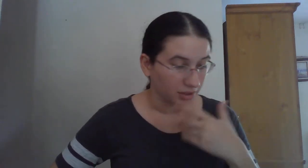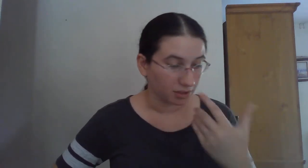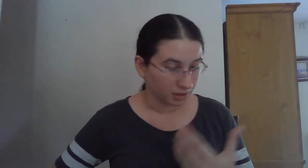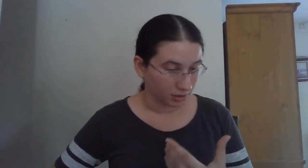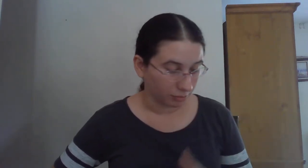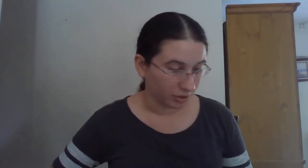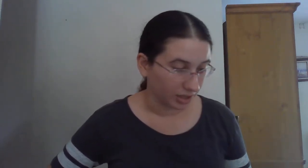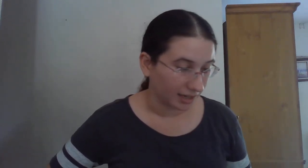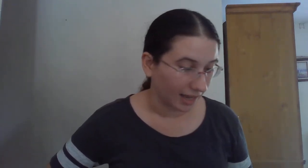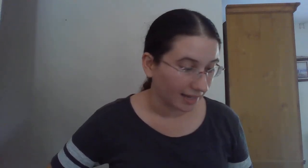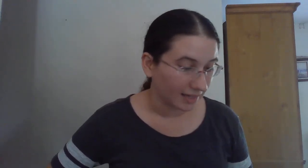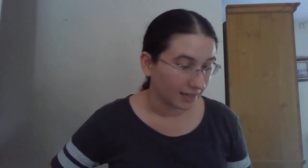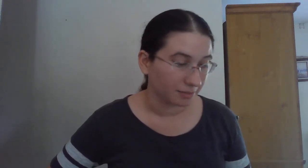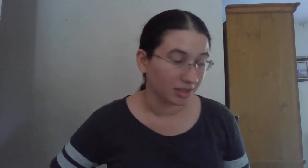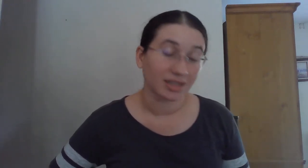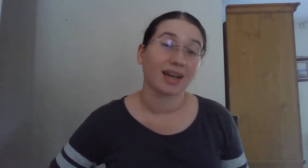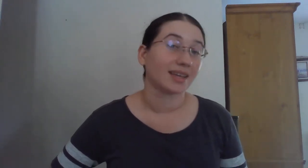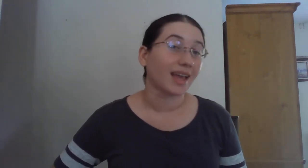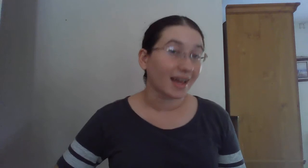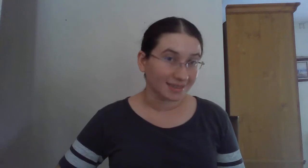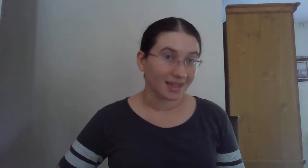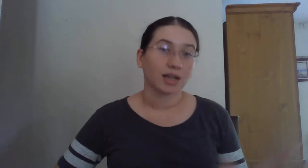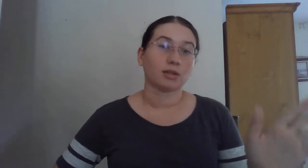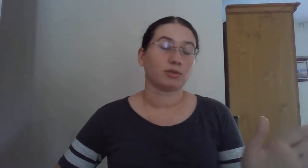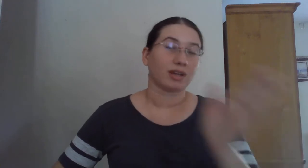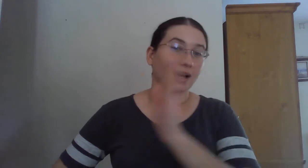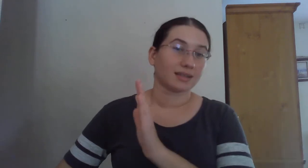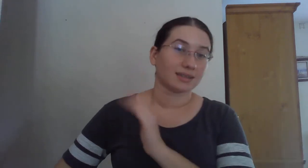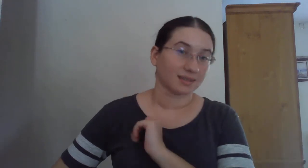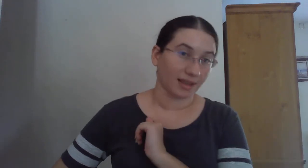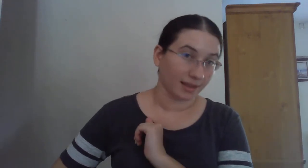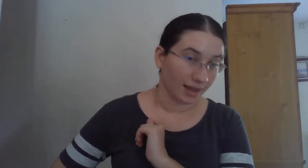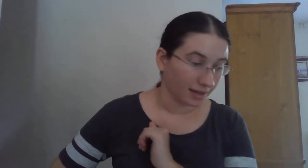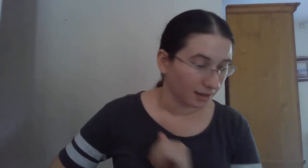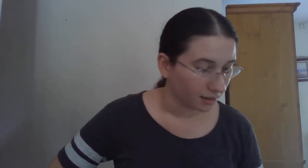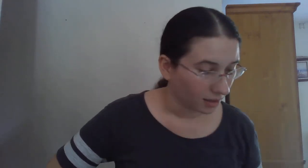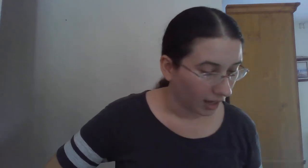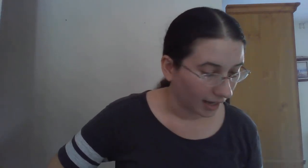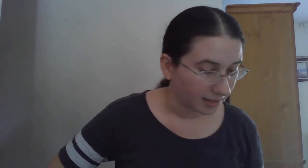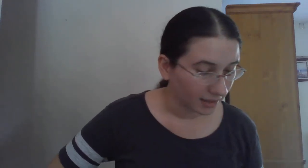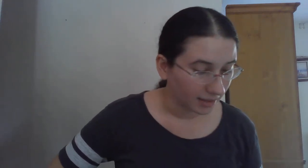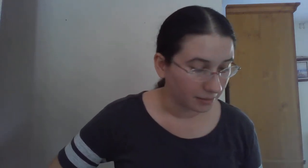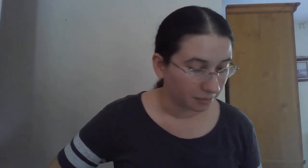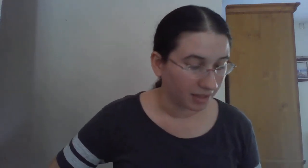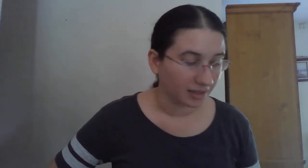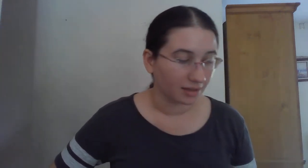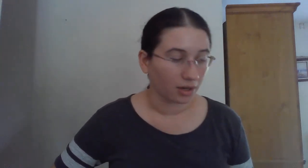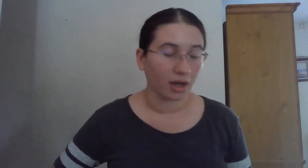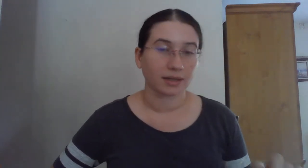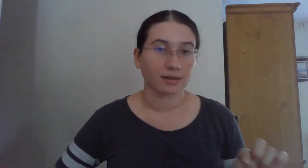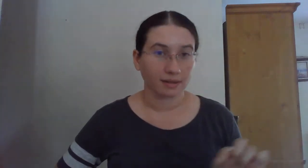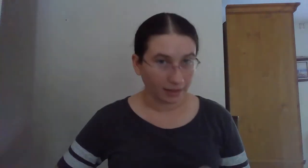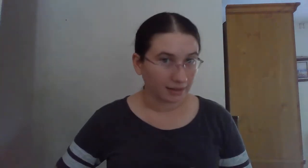be interpreted as I collect money not yet. The modal is at the end. I collect money not